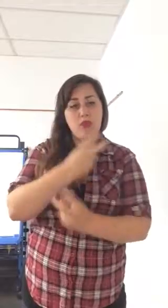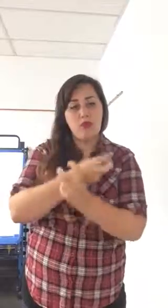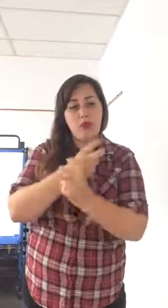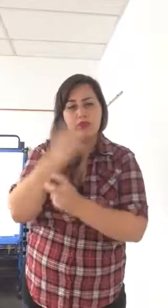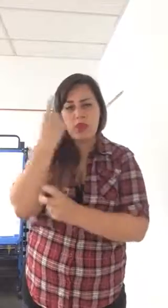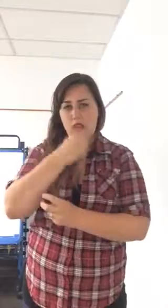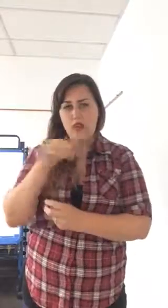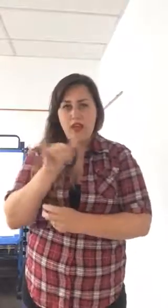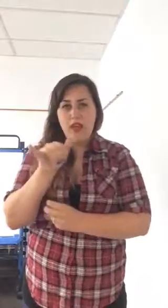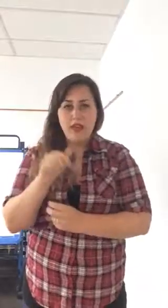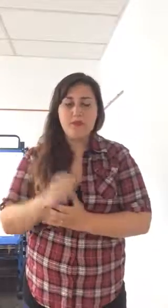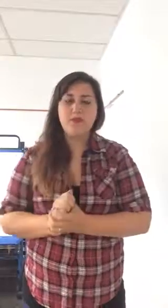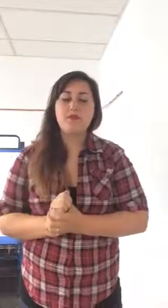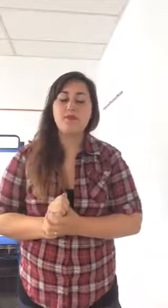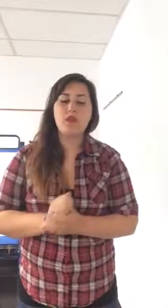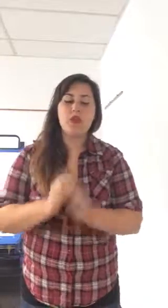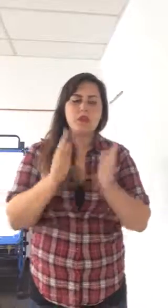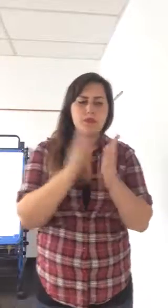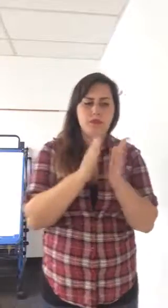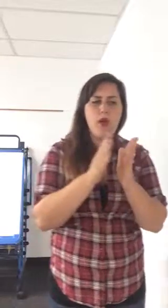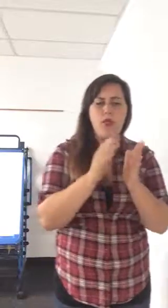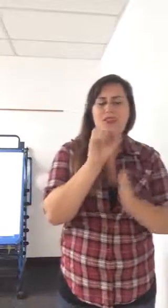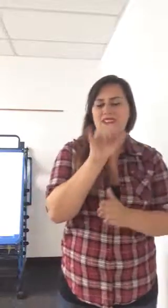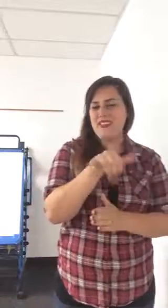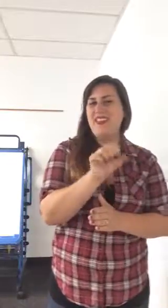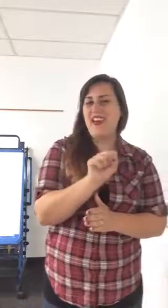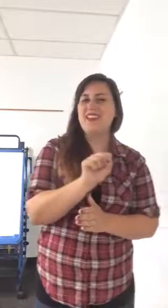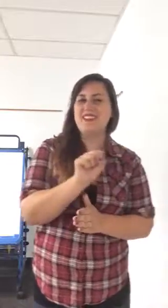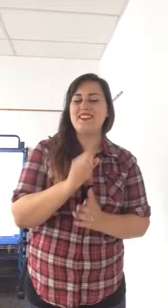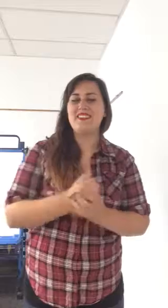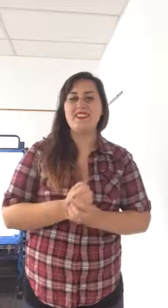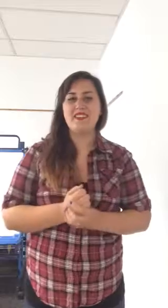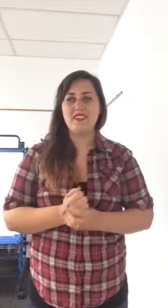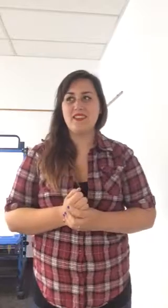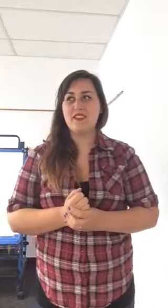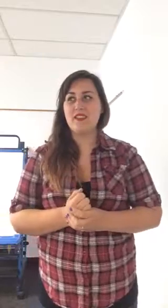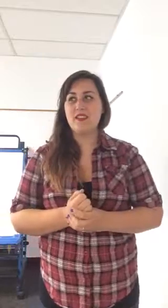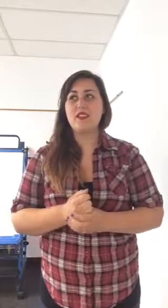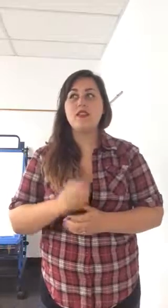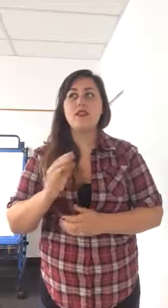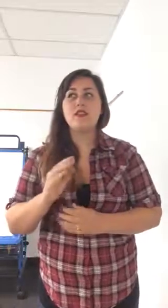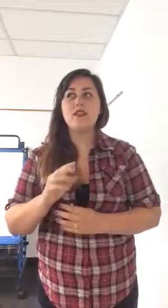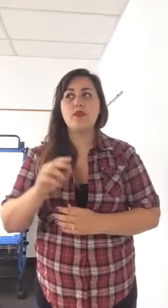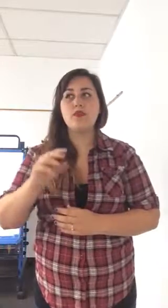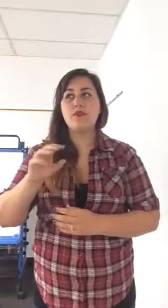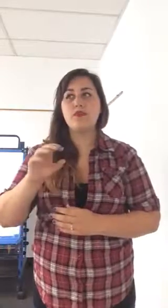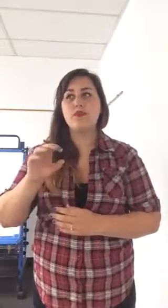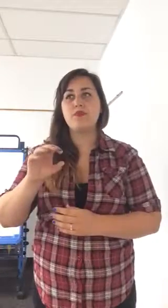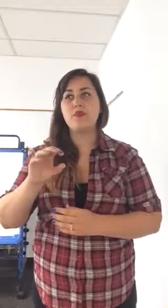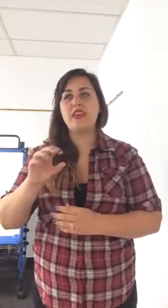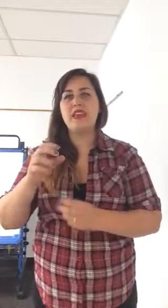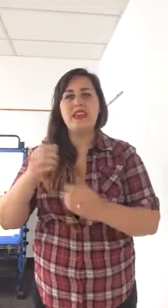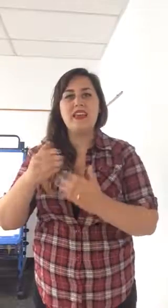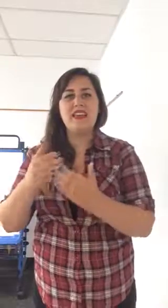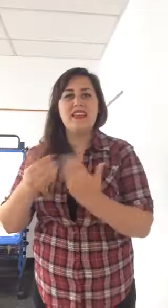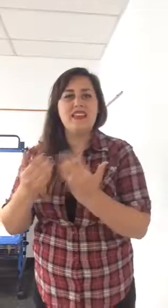Smaller. Okay, smaller. That's true. Much smaller. Donna? Excuse me? You know, we say fragile. We say that the